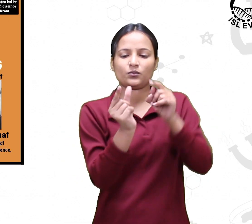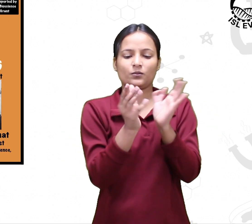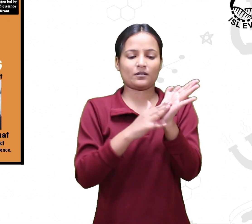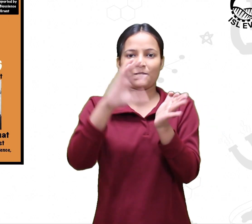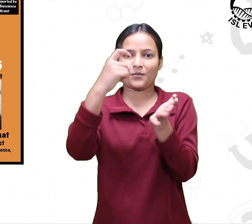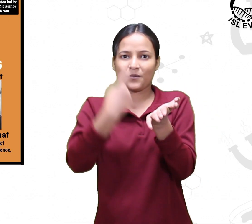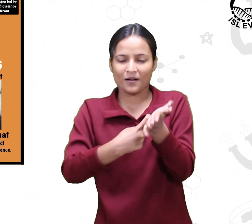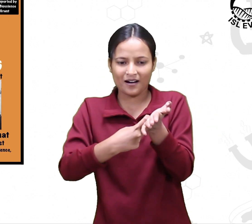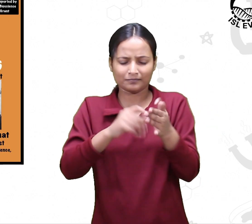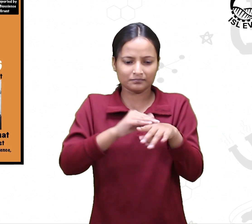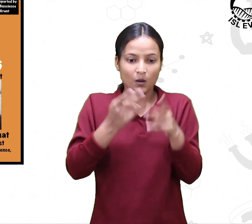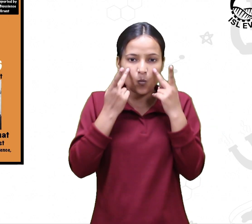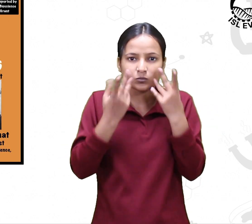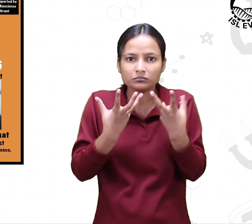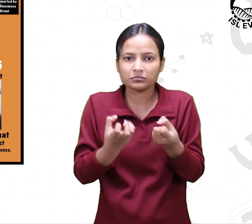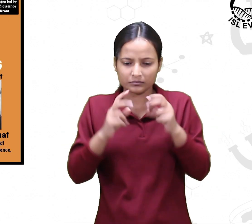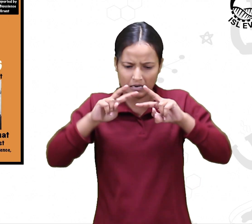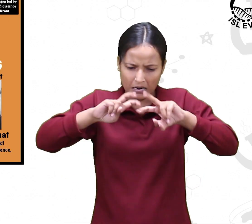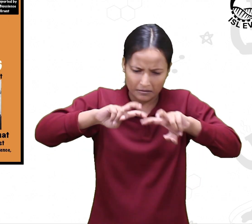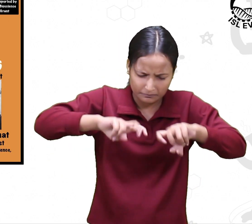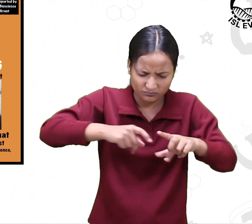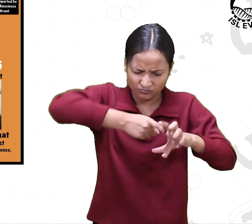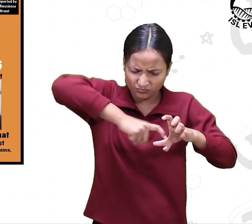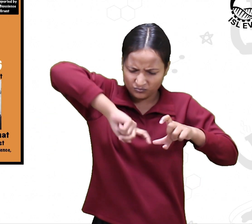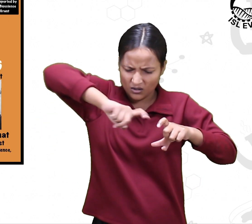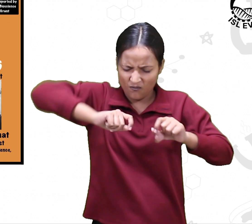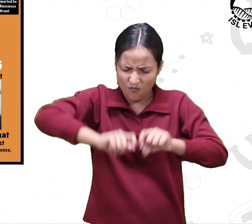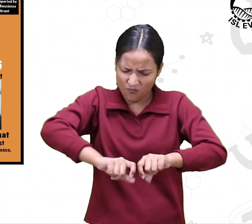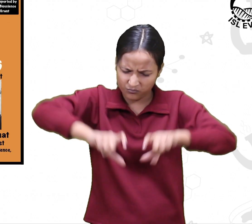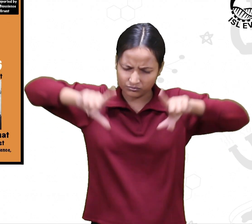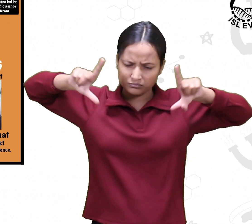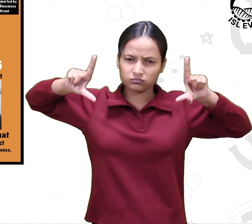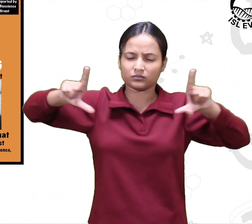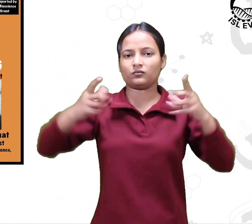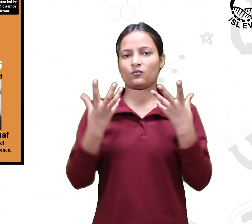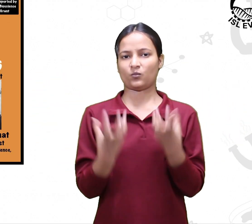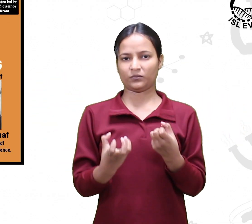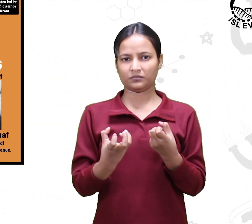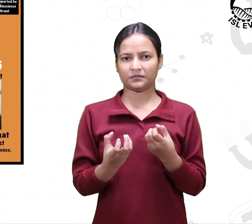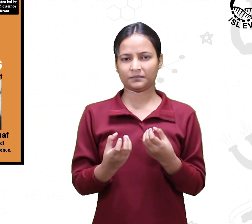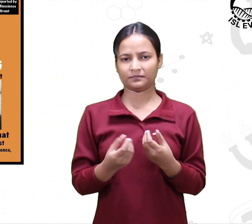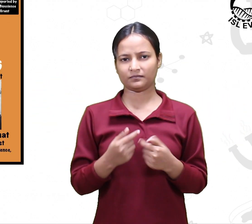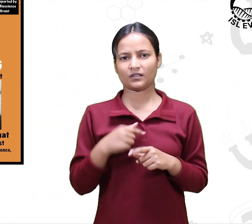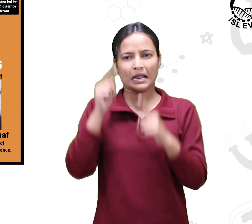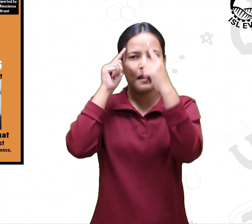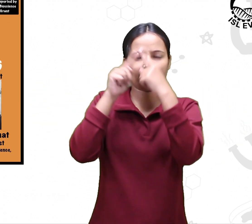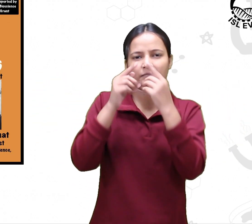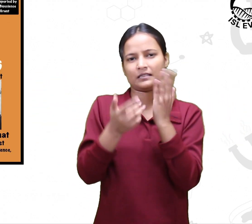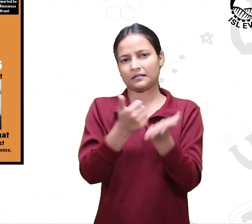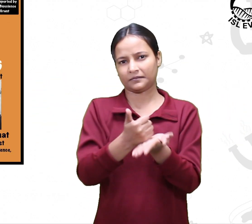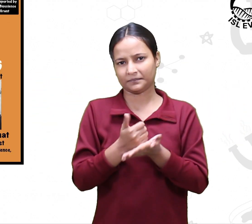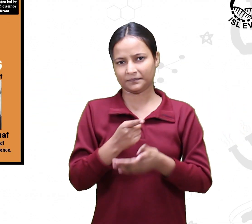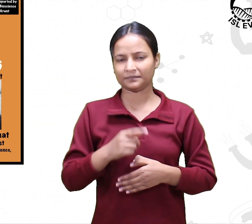microscopes feel. So I can use atomic force microscopy, for instance, to feel a tumor rather than see a tumor.